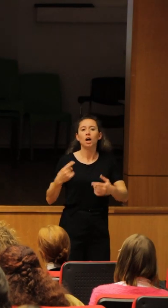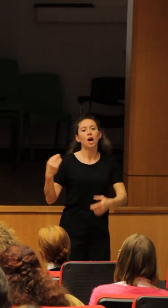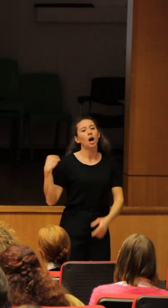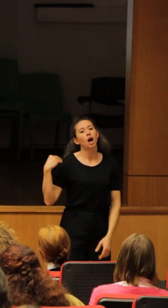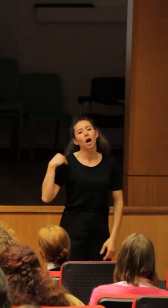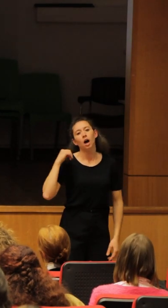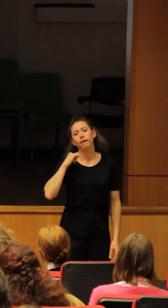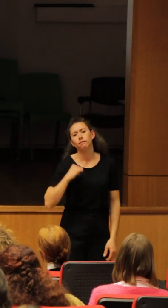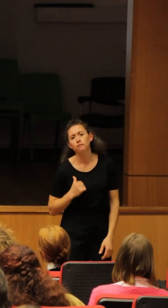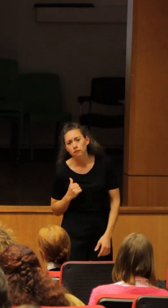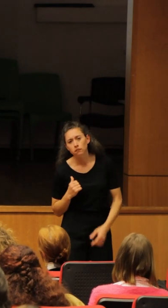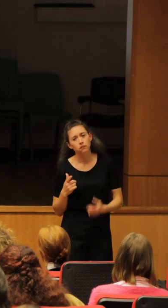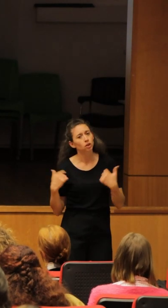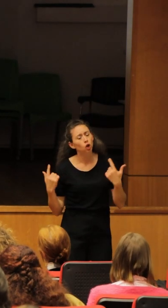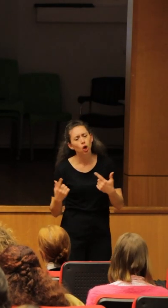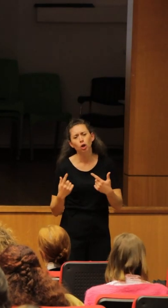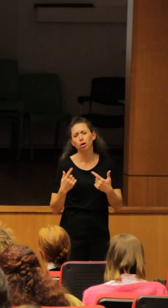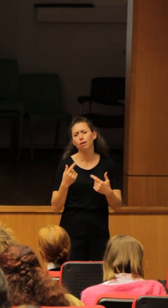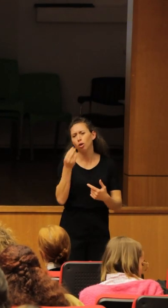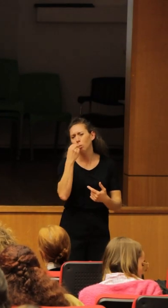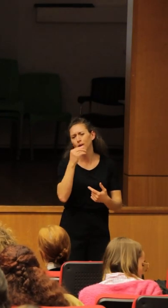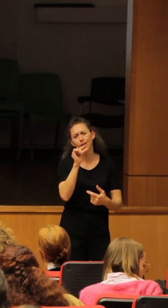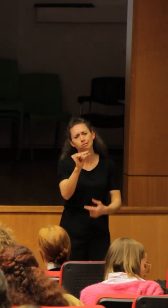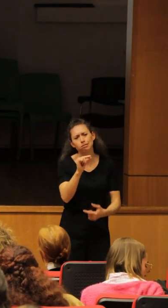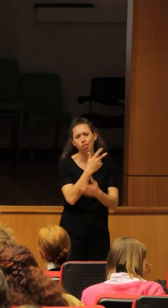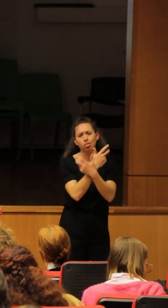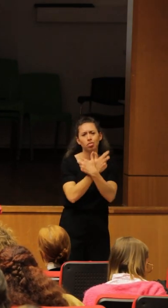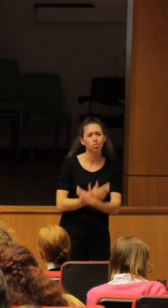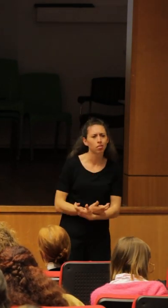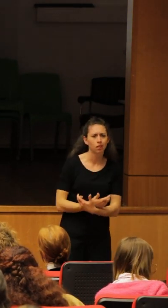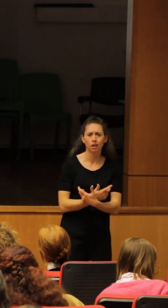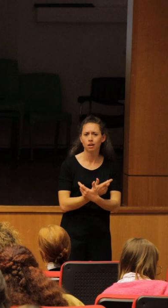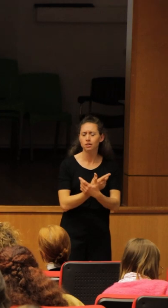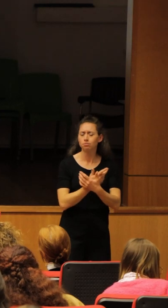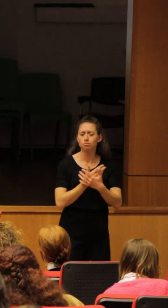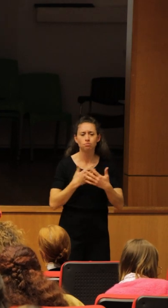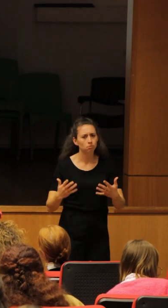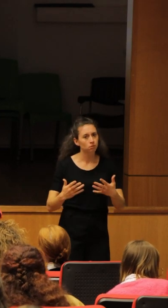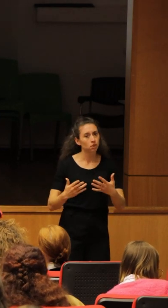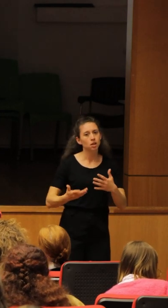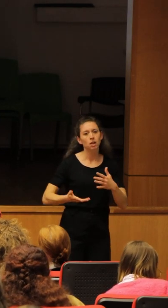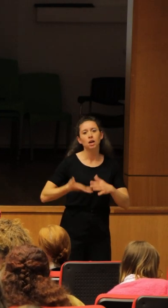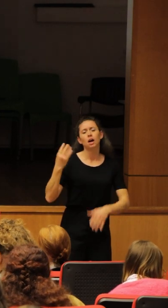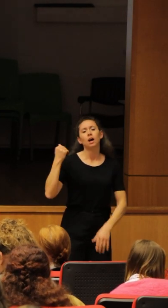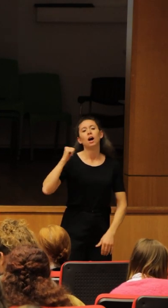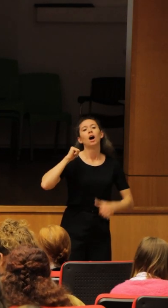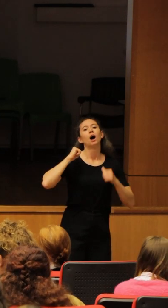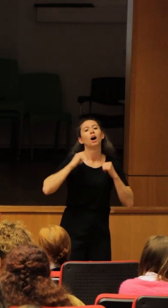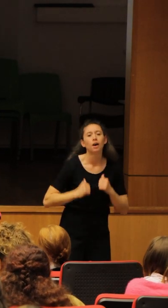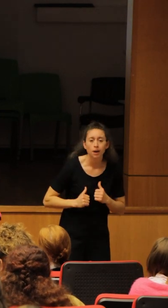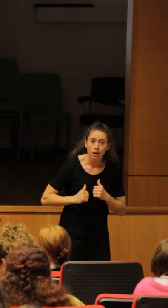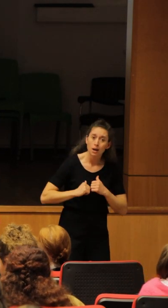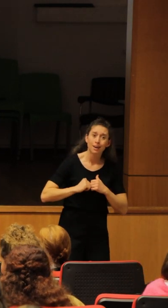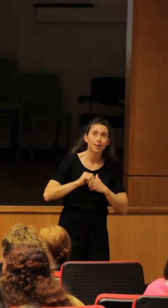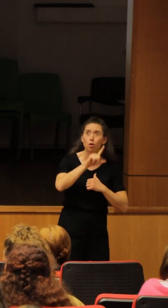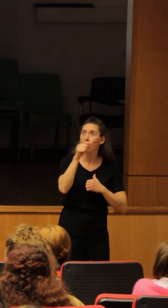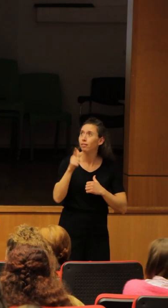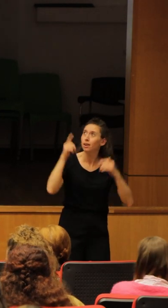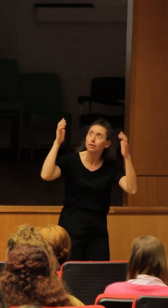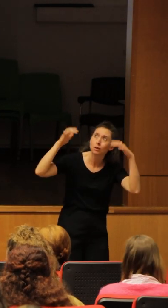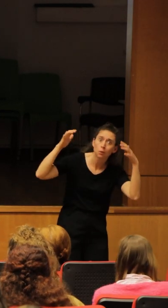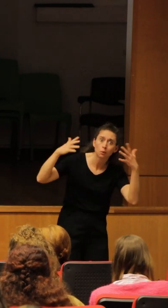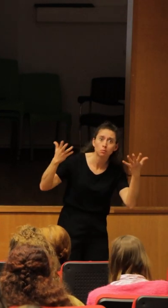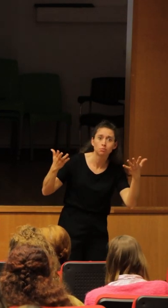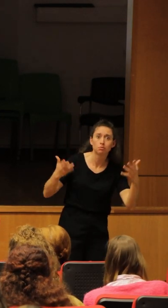que terminaron teniendo, la malnutrición que estaban atravesando por la sequía y todo lo demás, bueno, quedaron más exhaustos todavía y aún no había lluvia. And